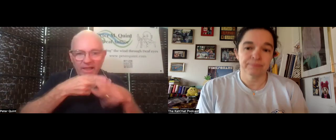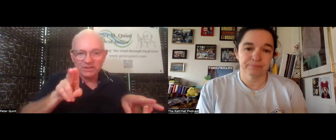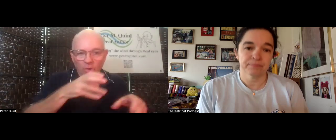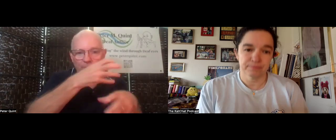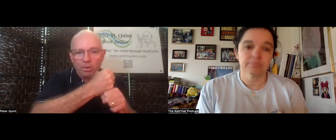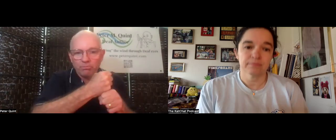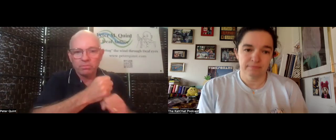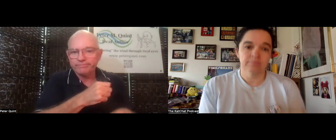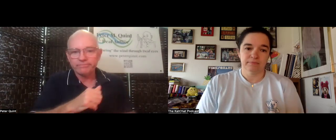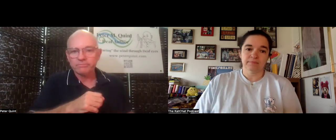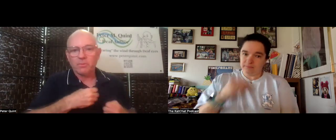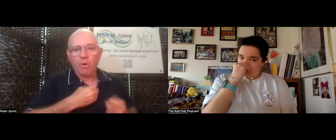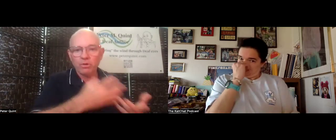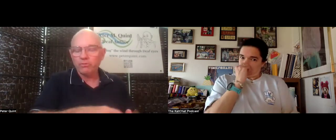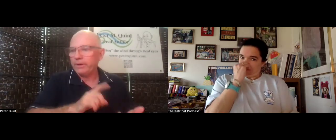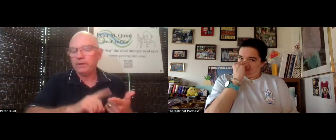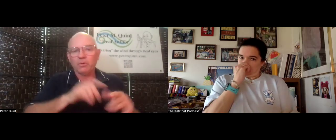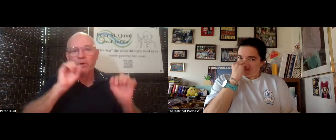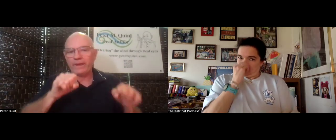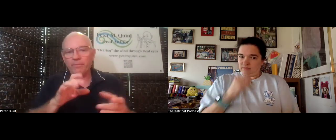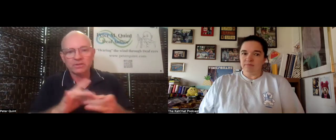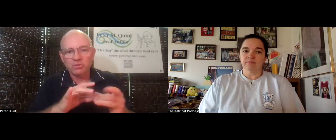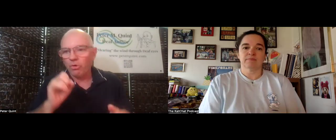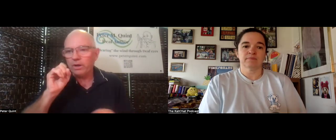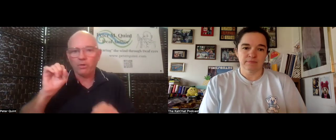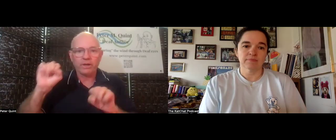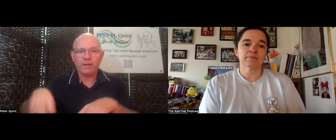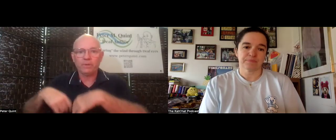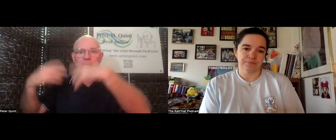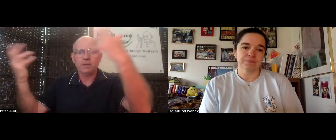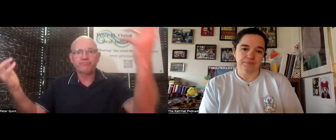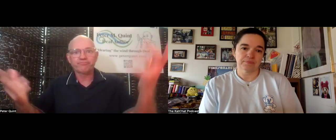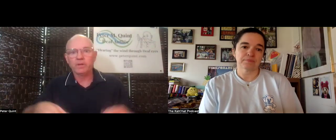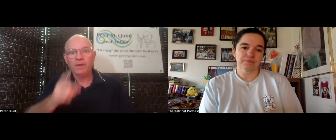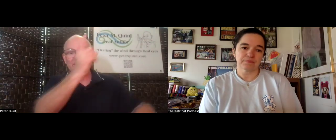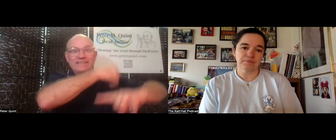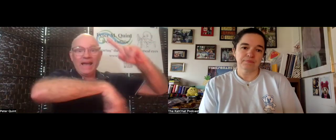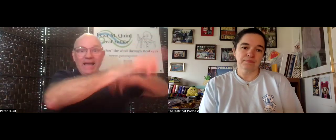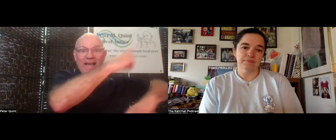can be like short poetry, or it can be a story, or it can be